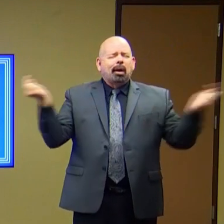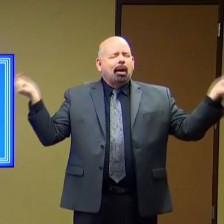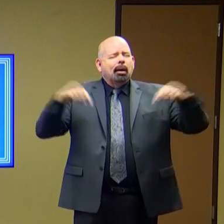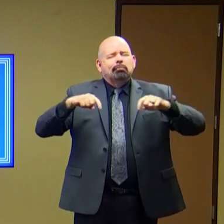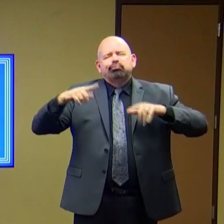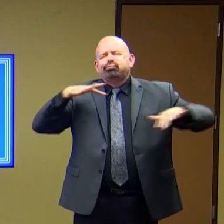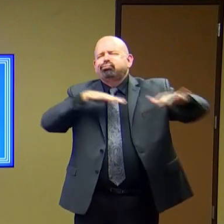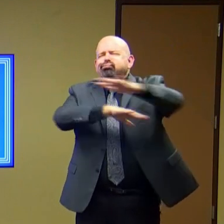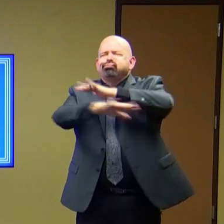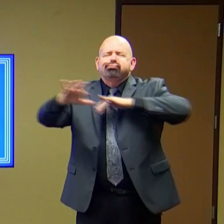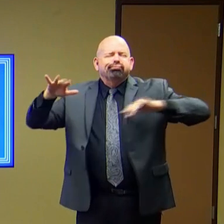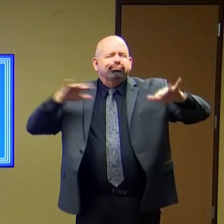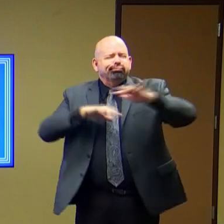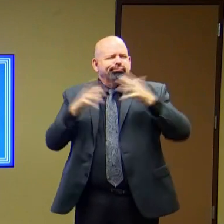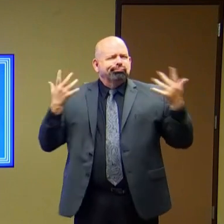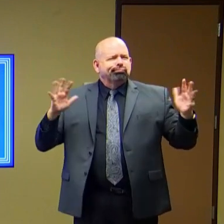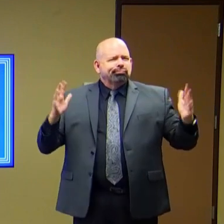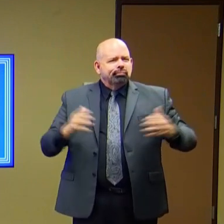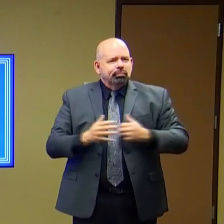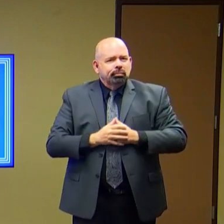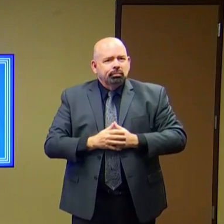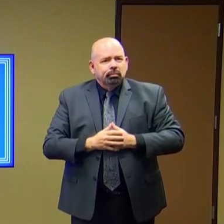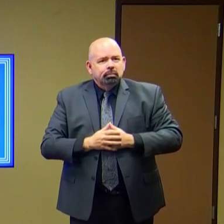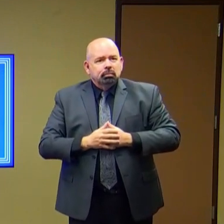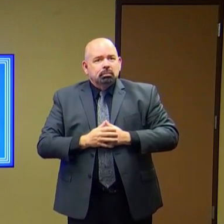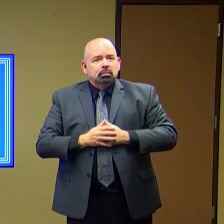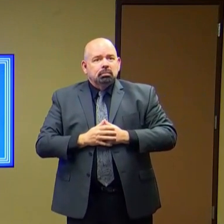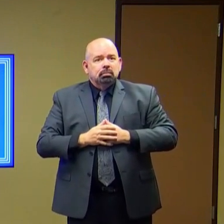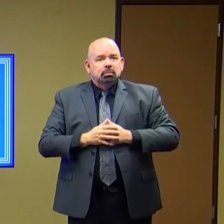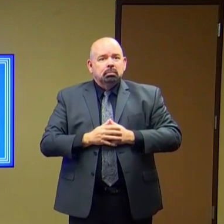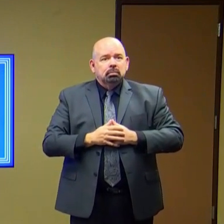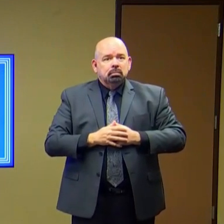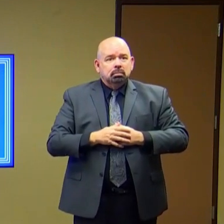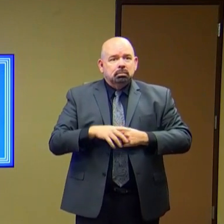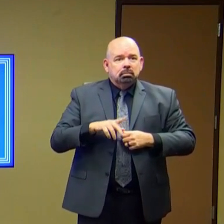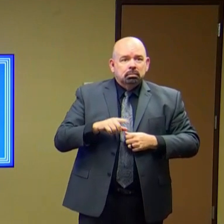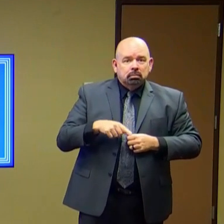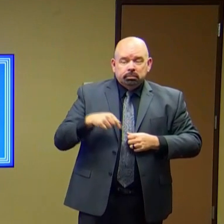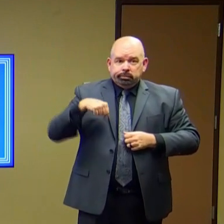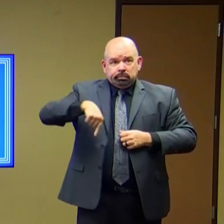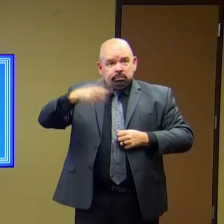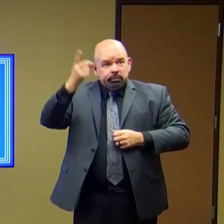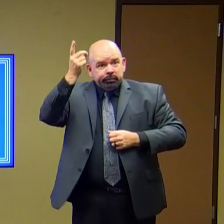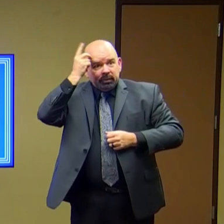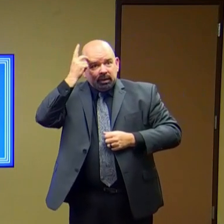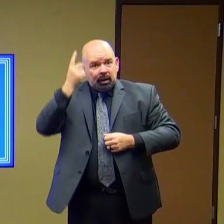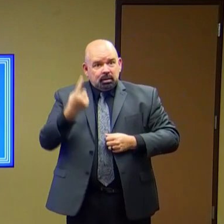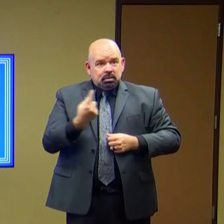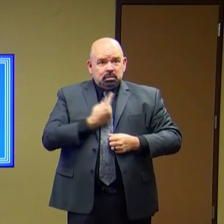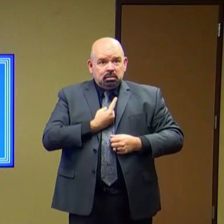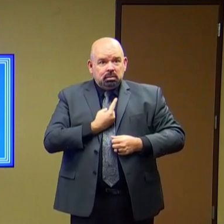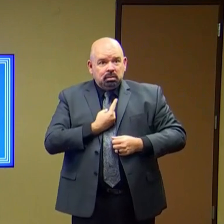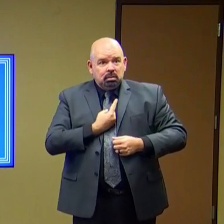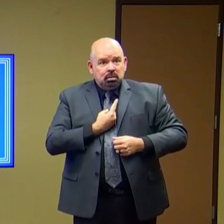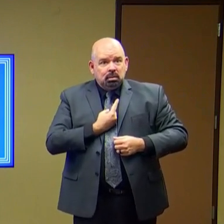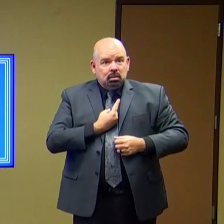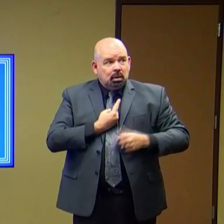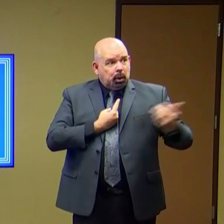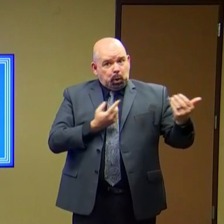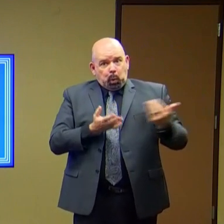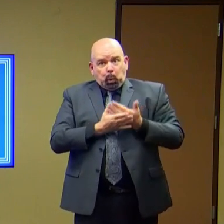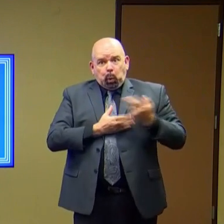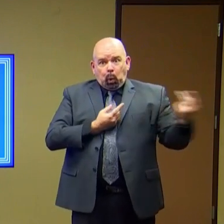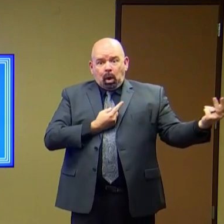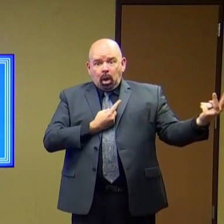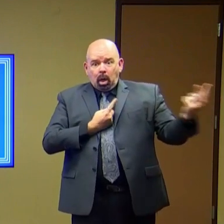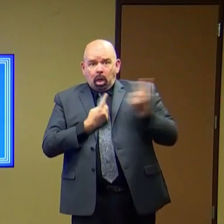Dallas County just has close contact with 2 more people than they normally do by